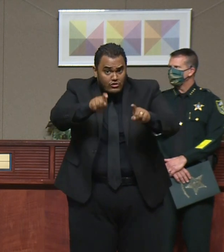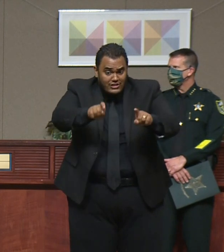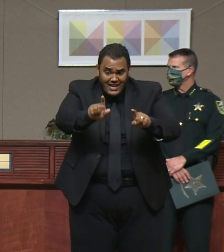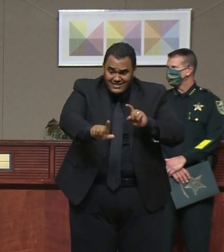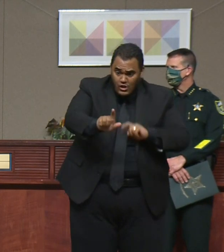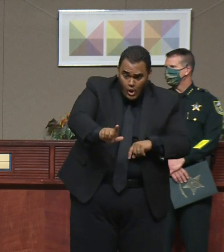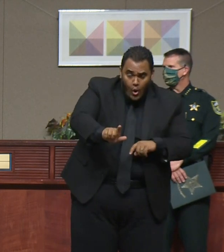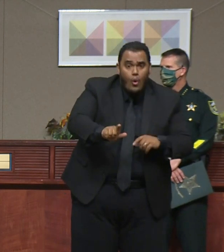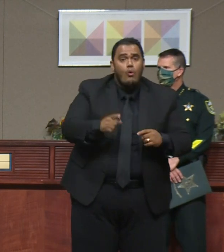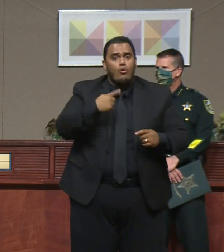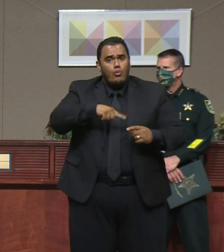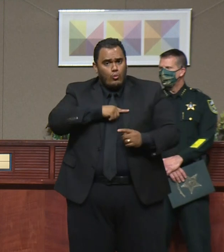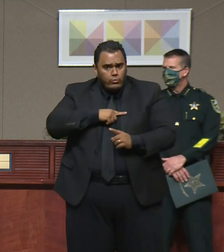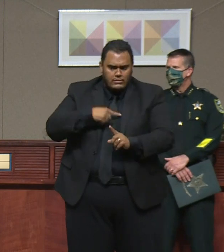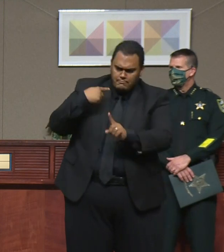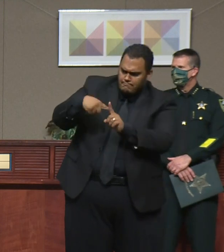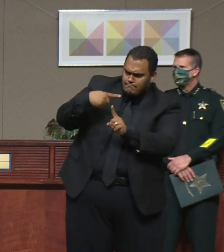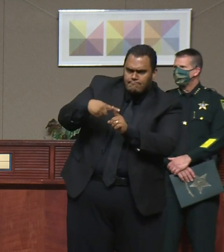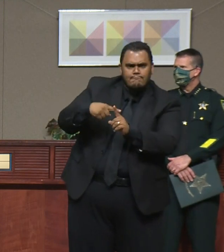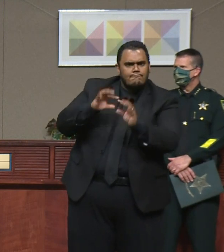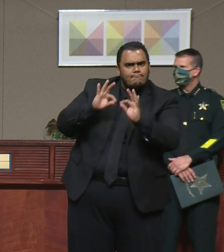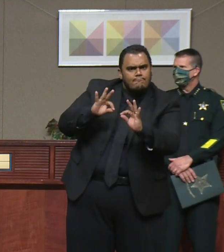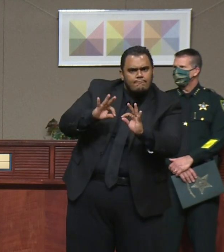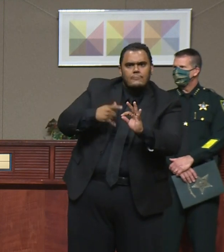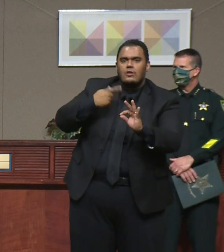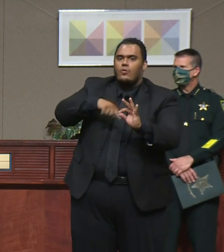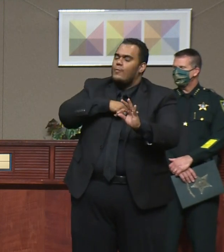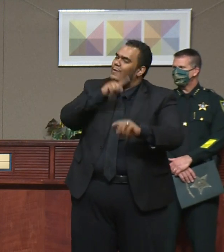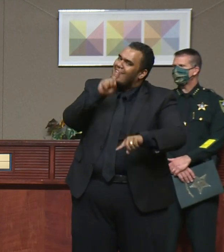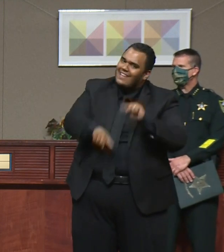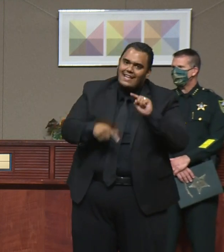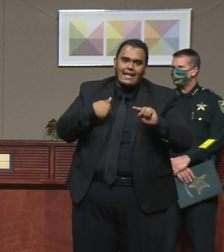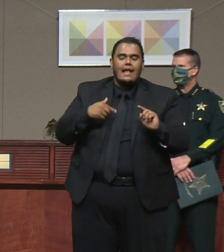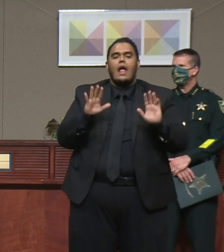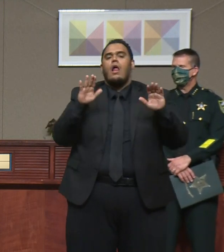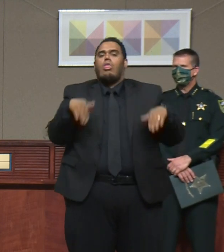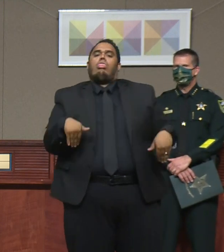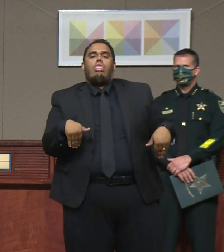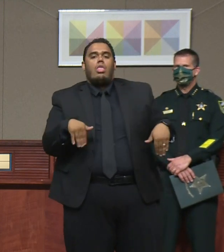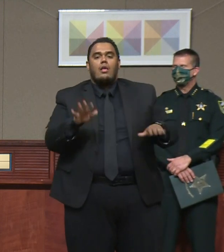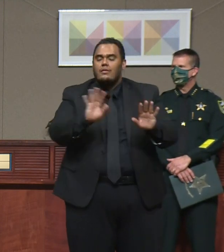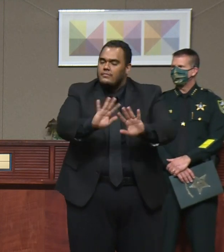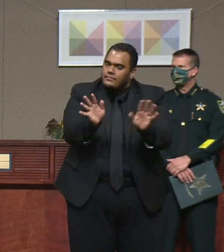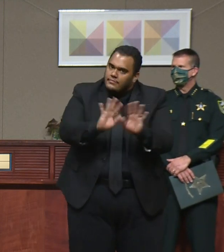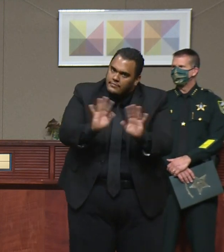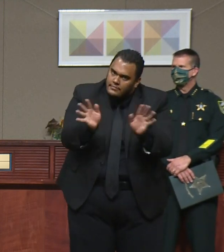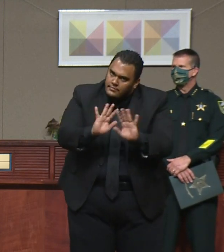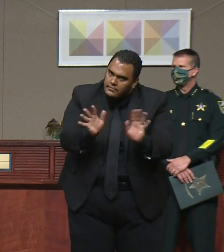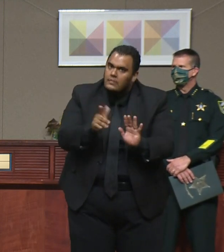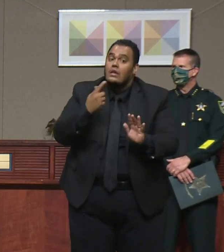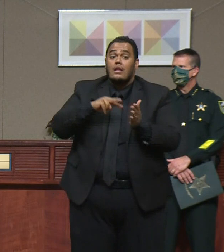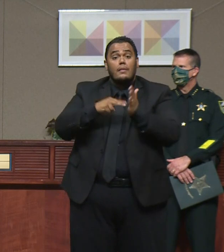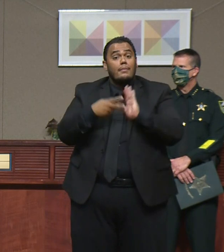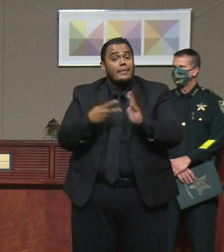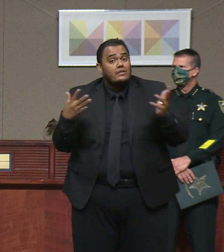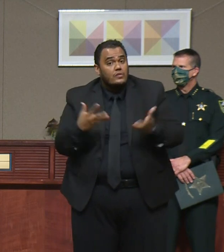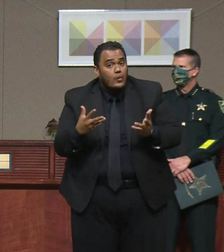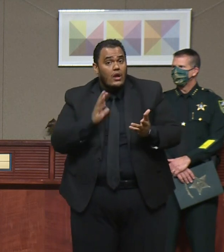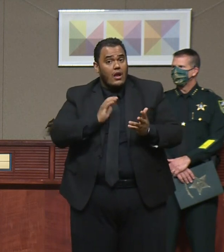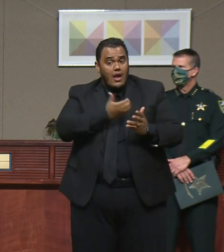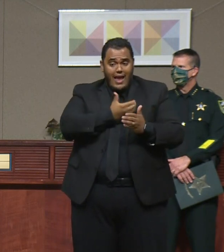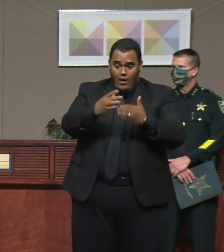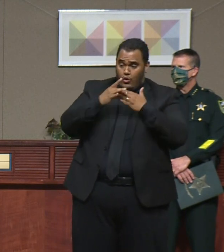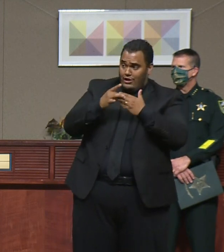low positivity rate. We should not let our guard down. What this means is that our leadership has done